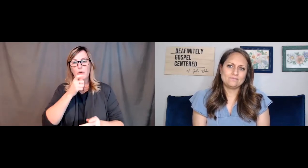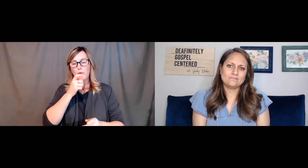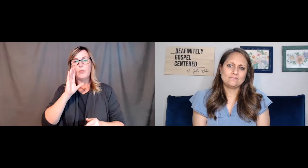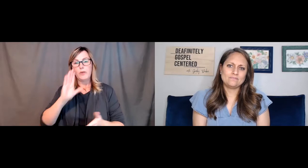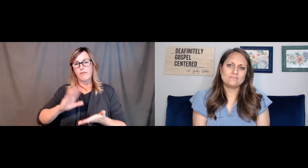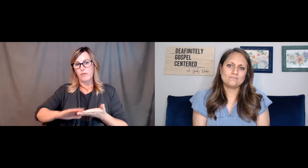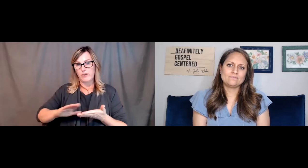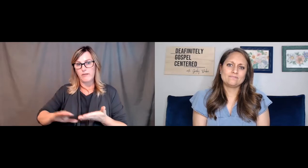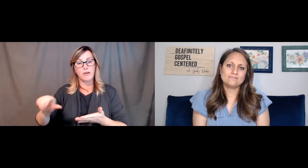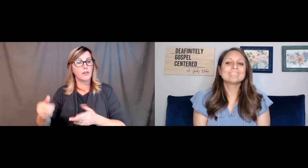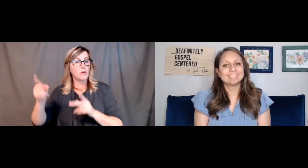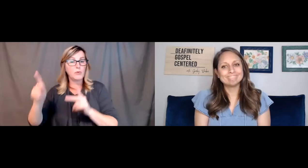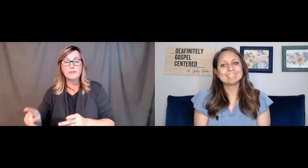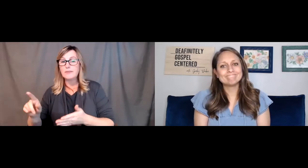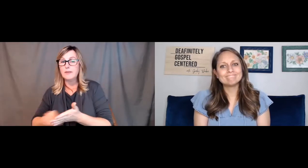alone,